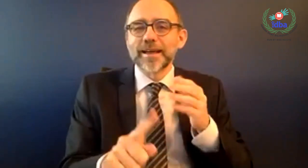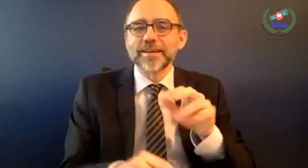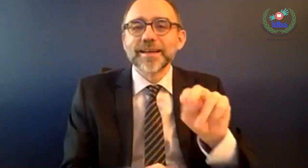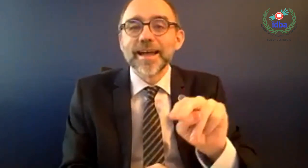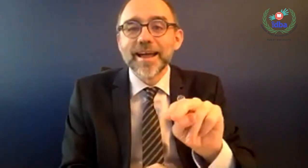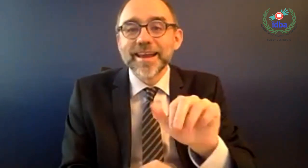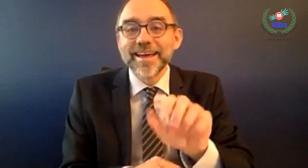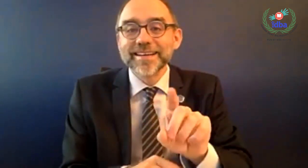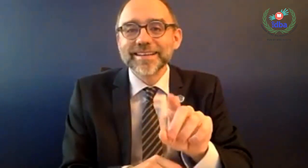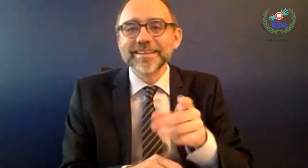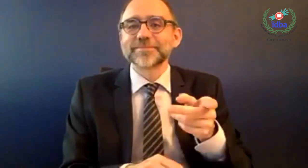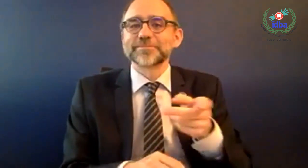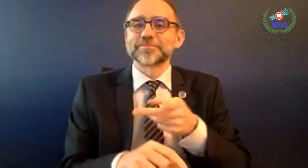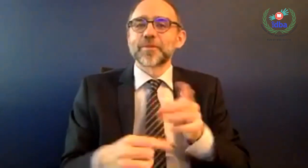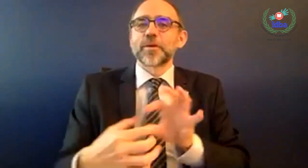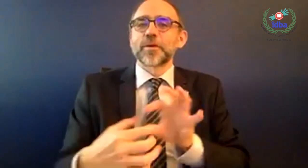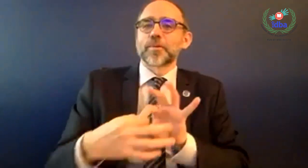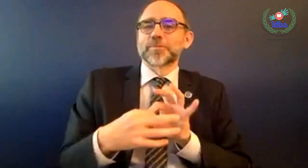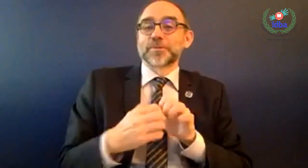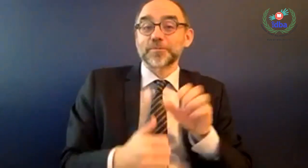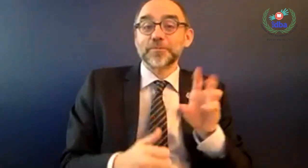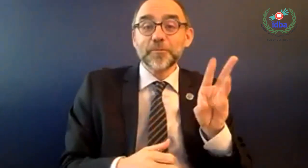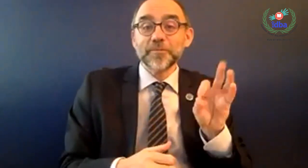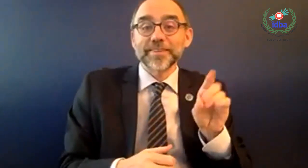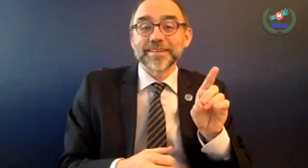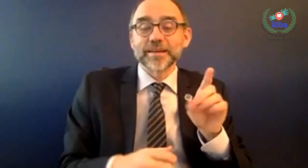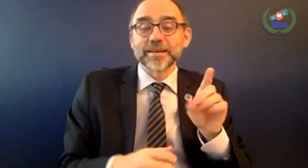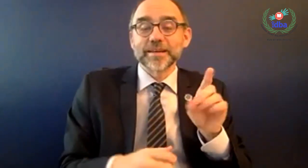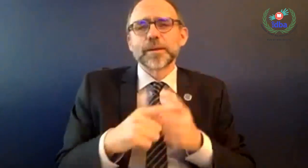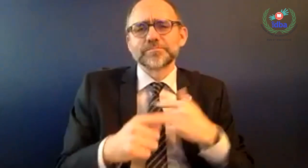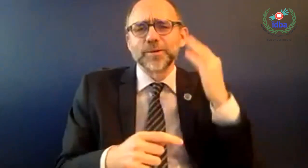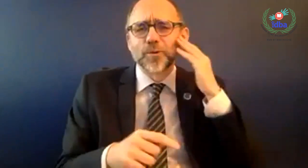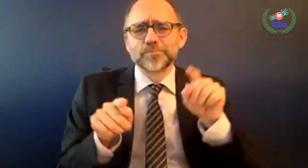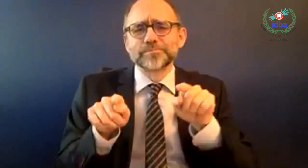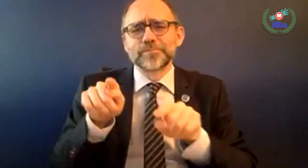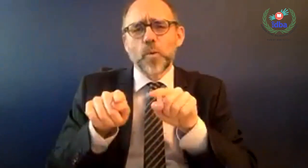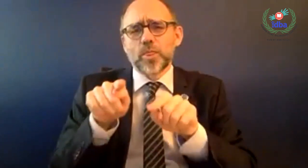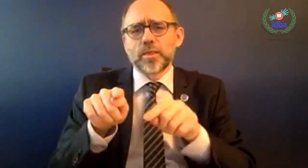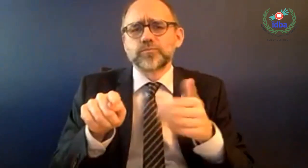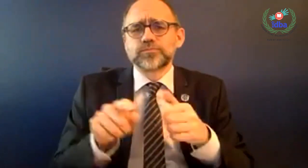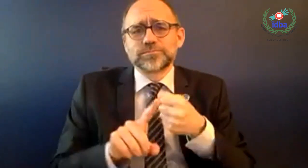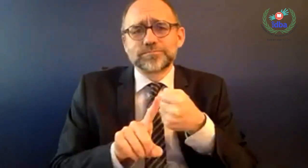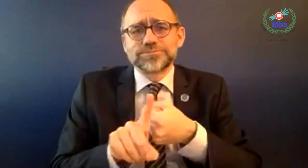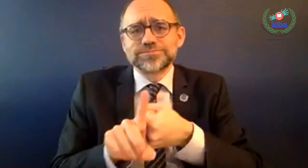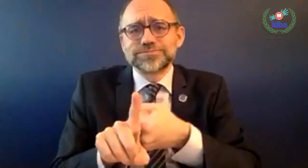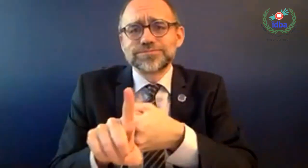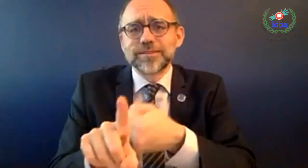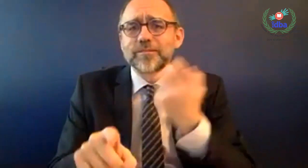So All India Federation of the Deaf, and also I would say NAD, the National Association of the Deaf,